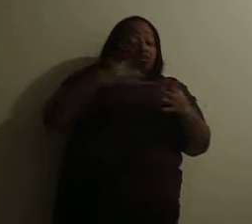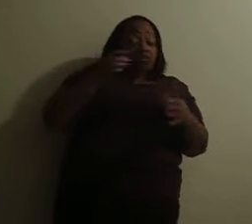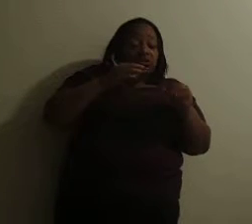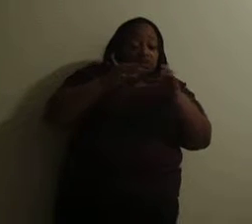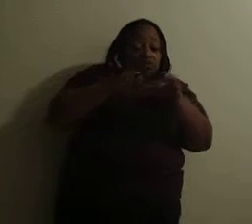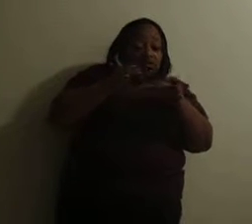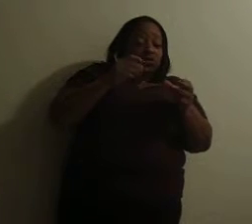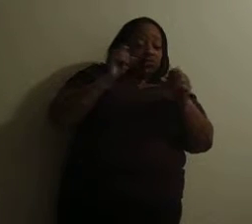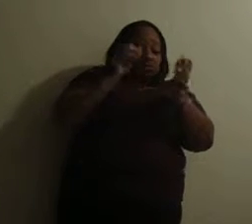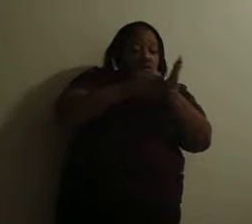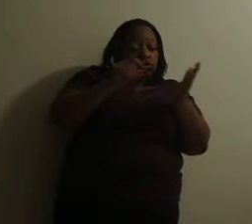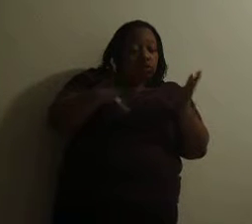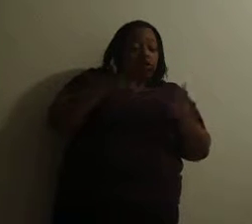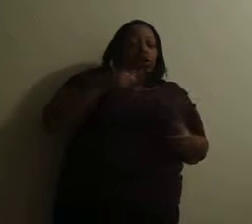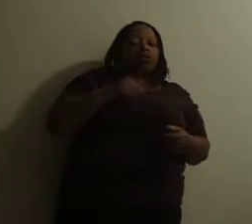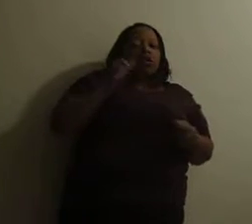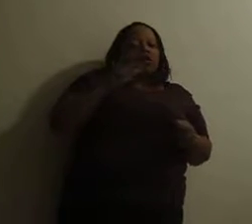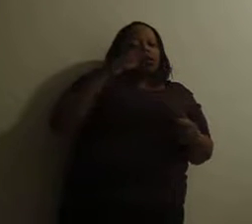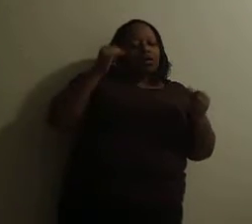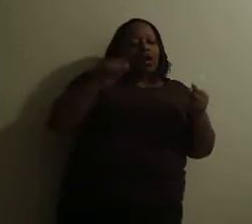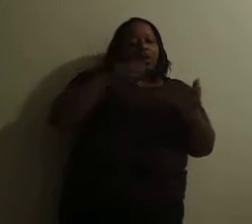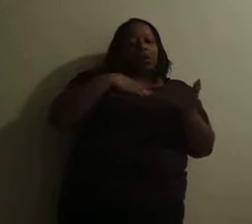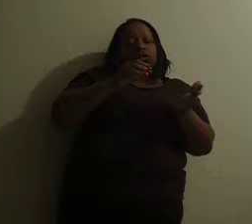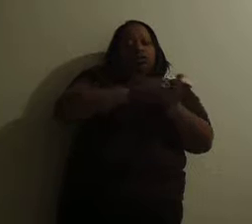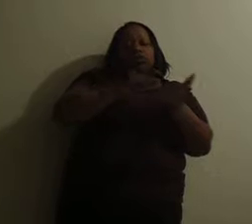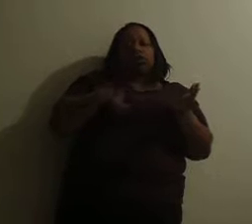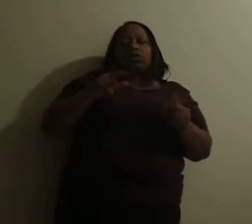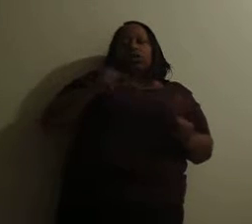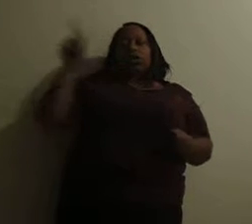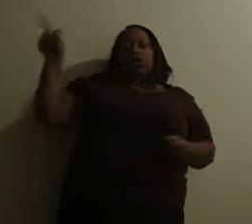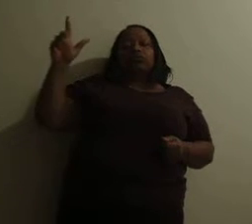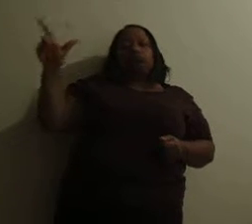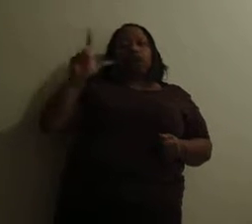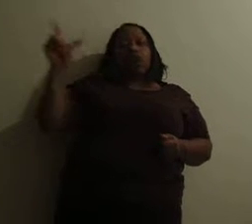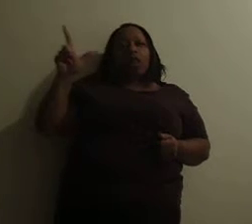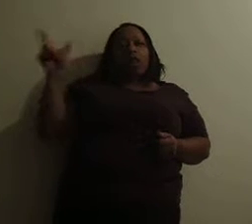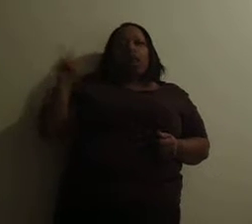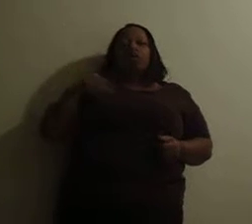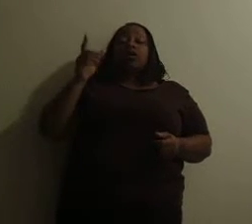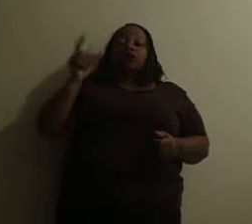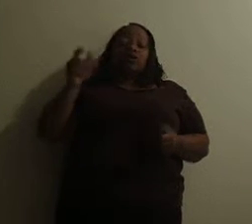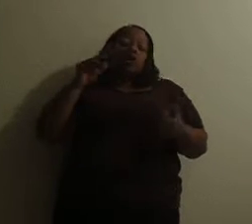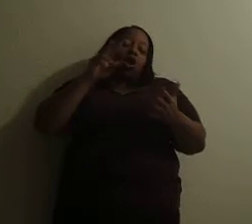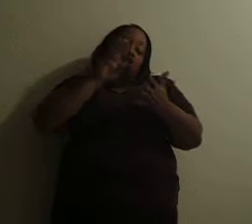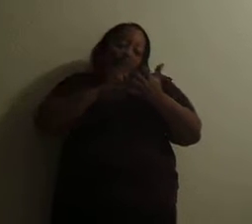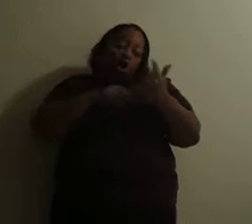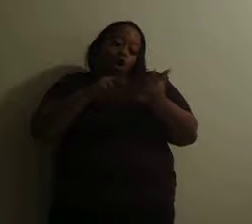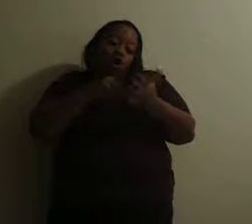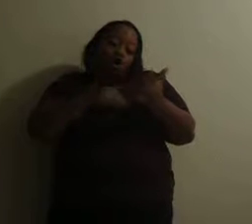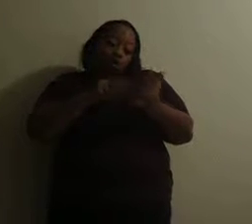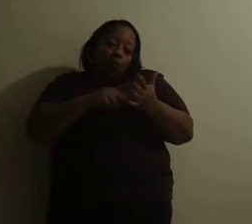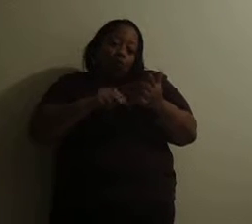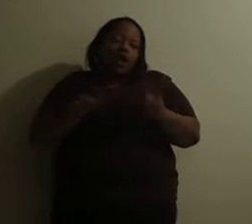look for an issue that came up in the reading that we were doing, so that they're getting exposure to the textbook writing and